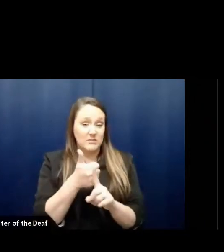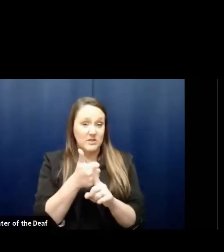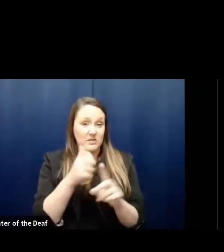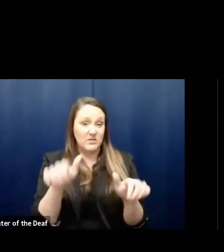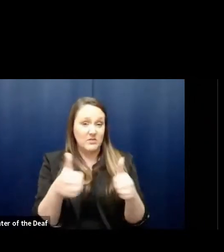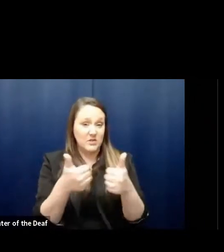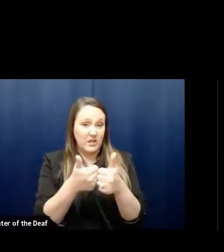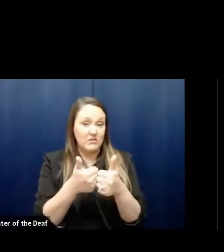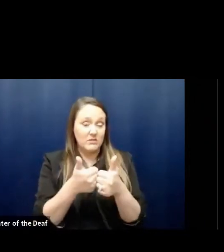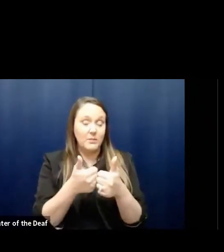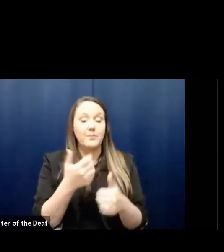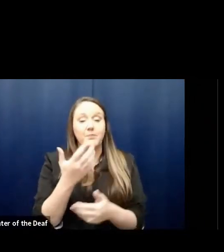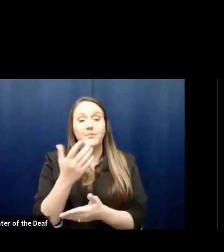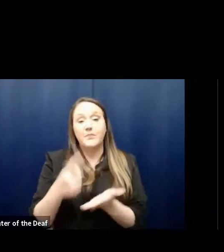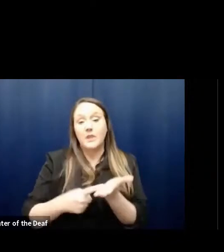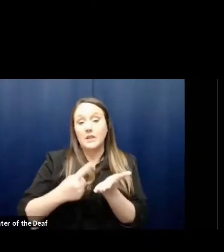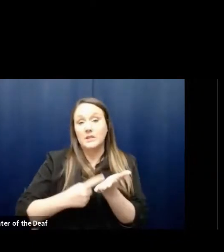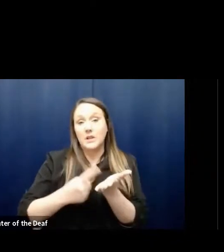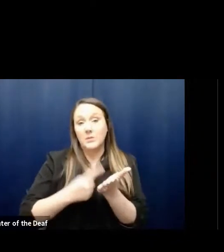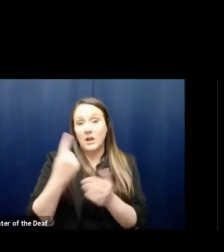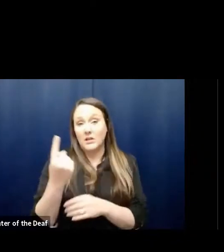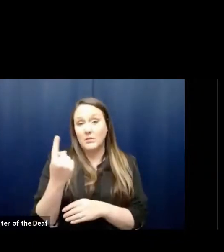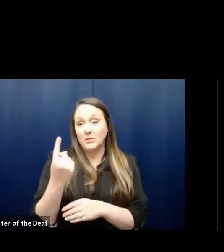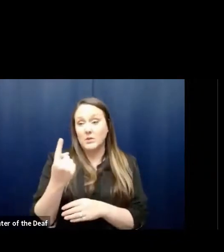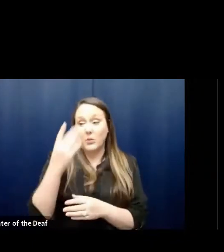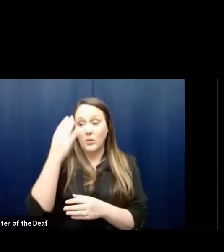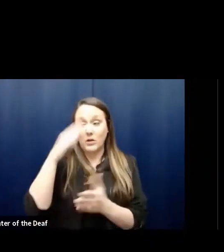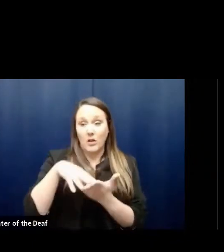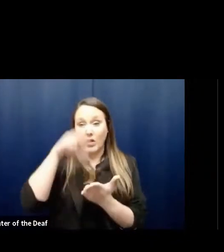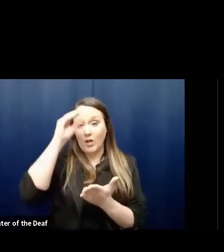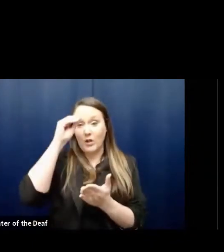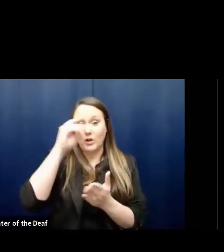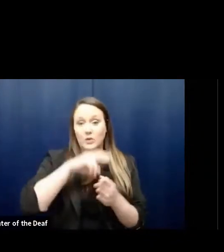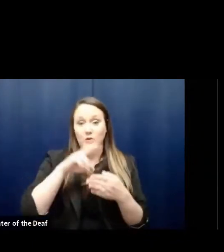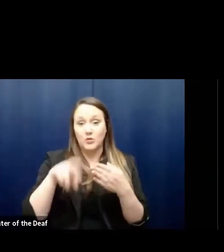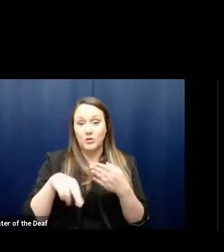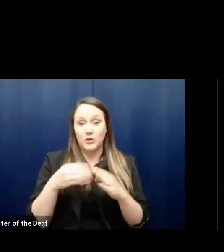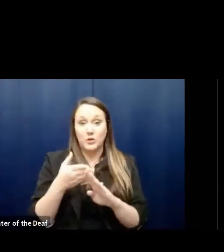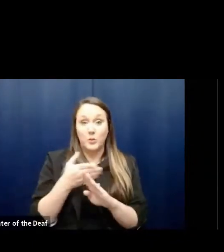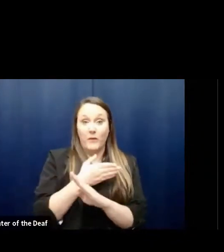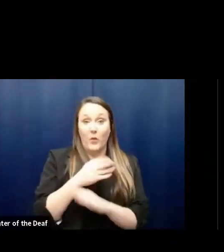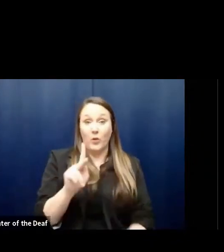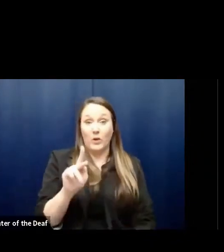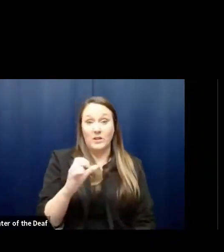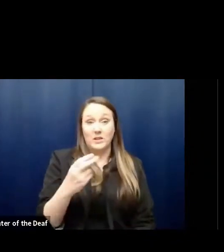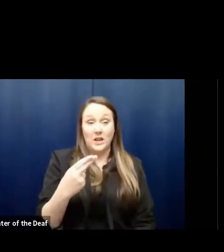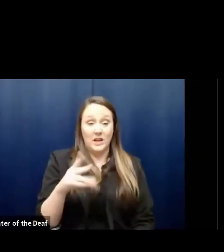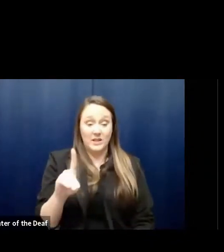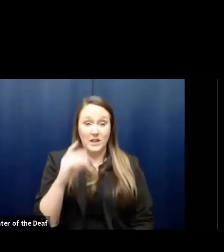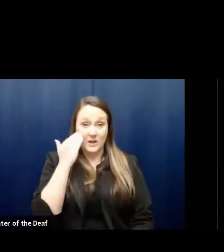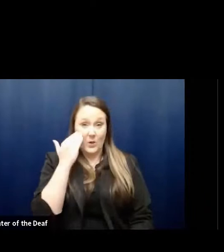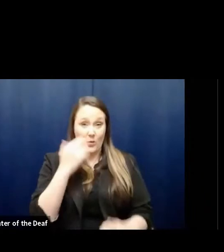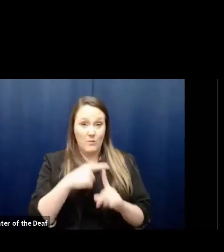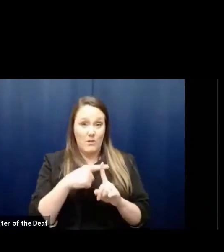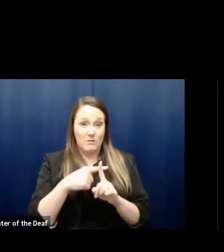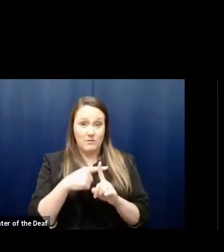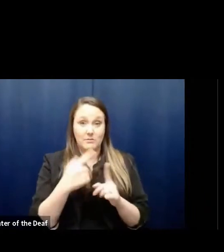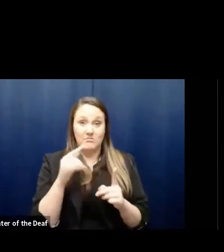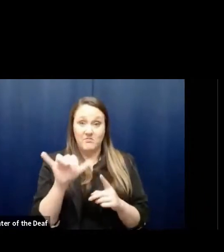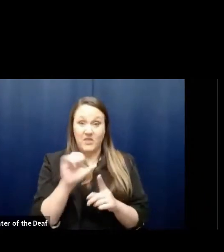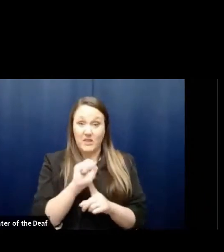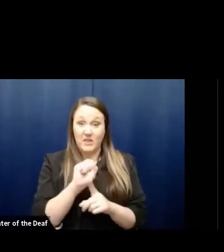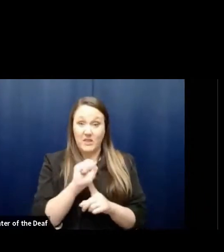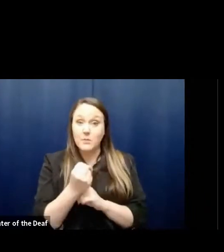individual is made aware of the results before we in public health know they're positive. In these cases,